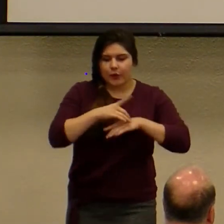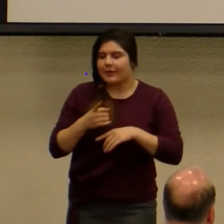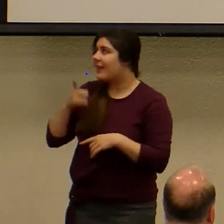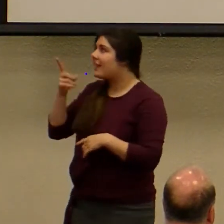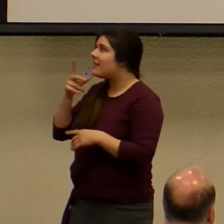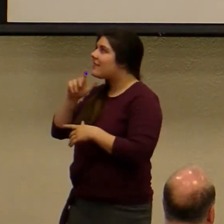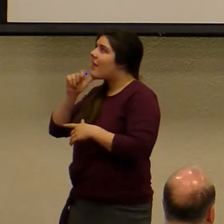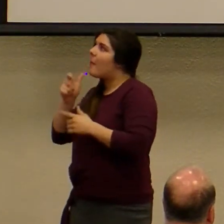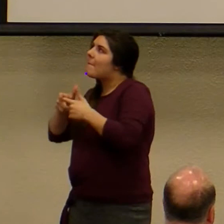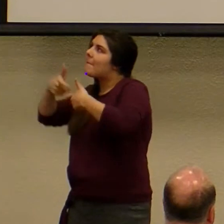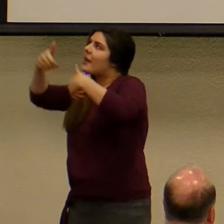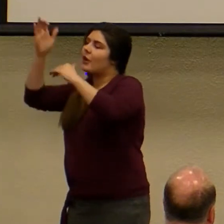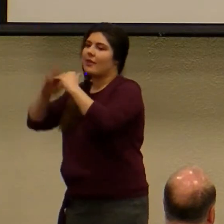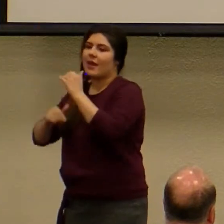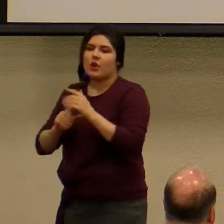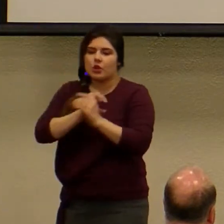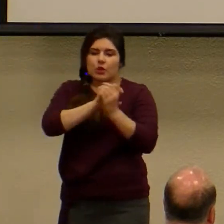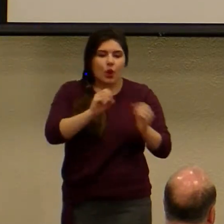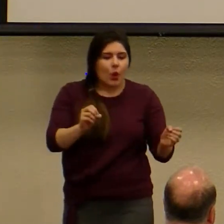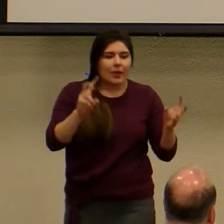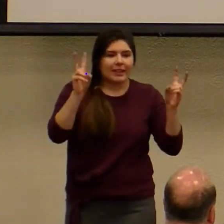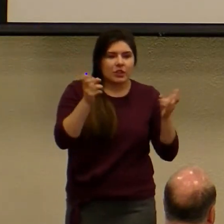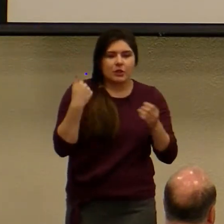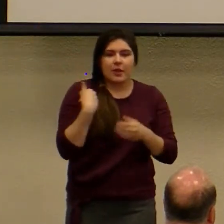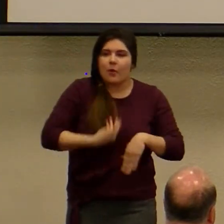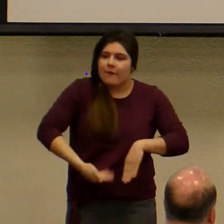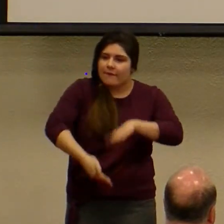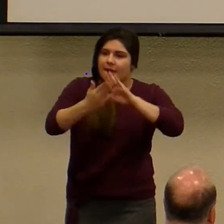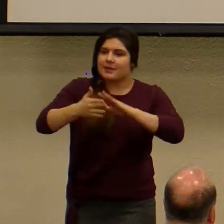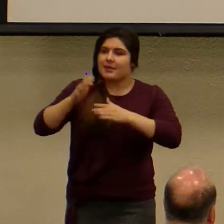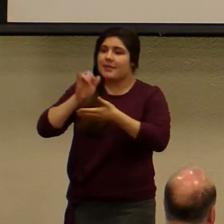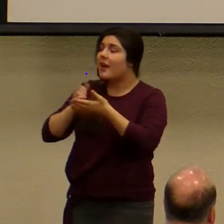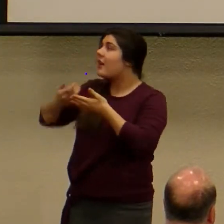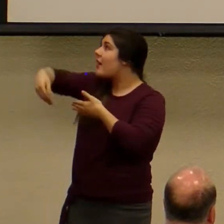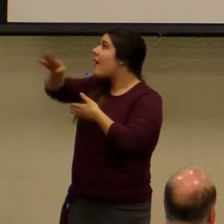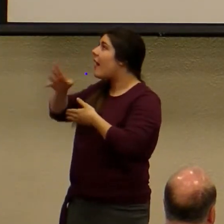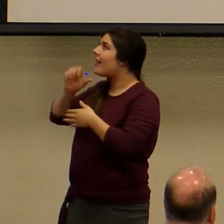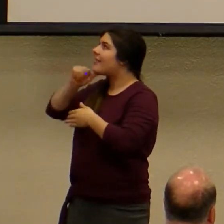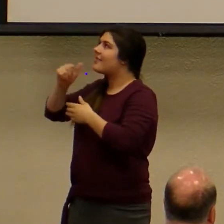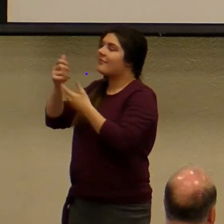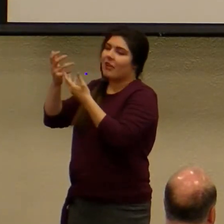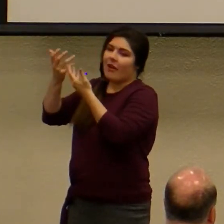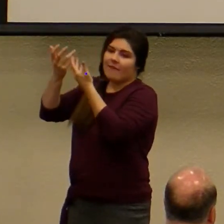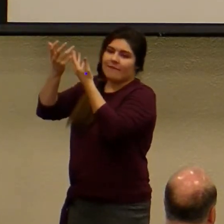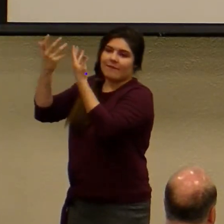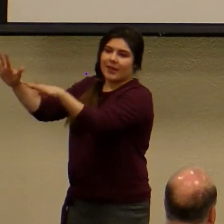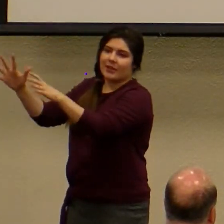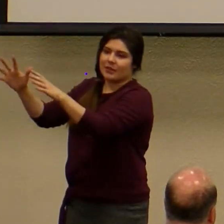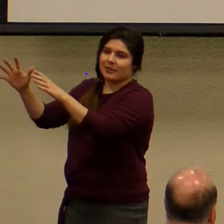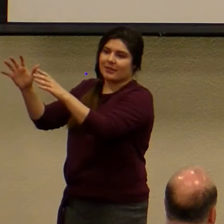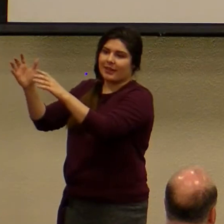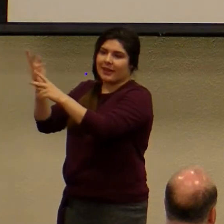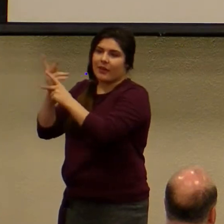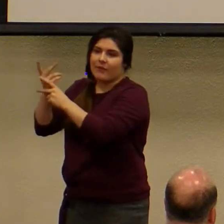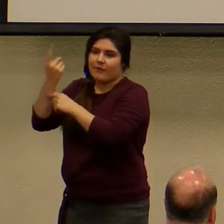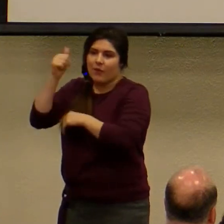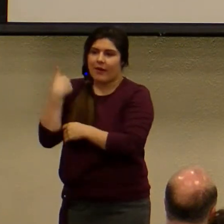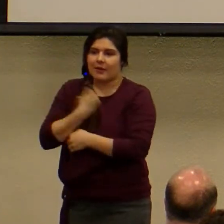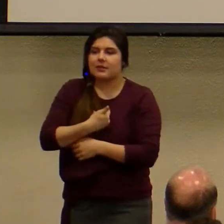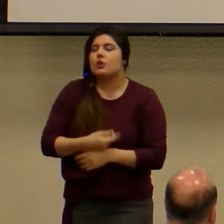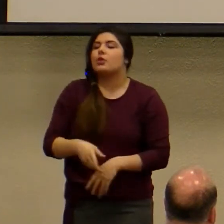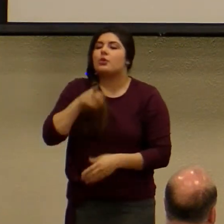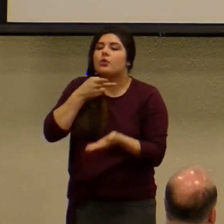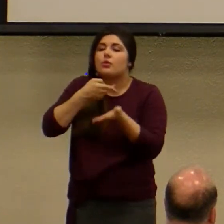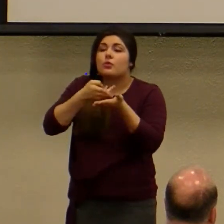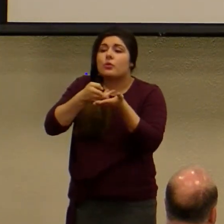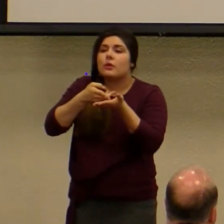There's no issue that you and I will face that our God has not already insulated us from. Truth be told, what